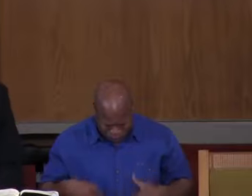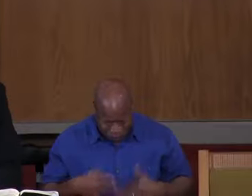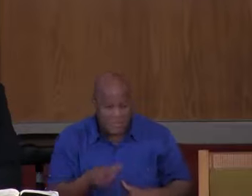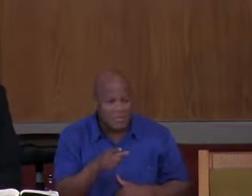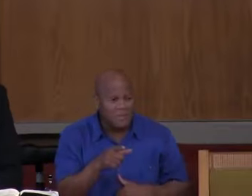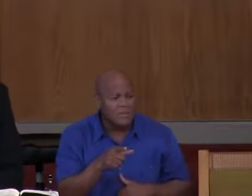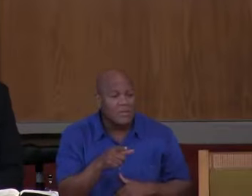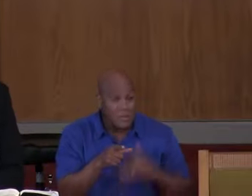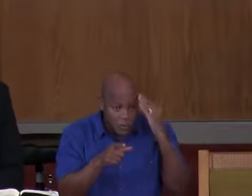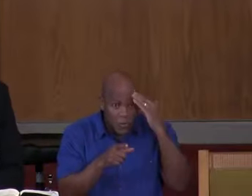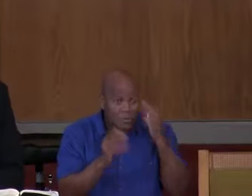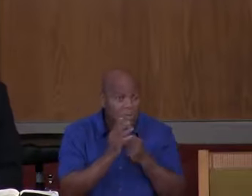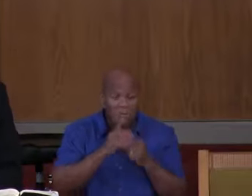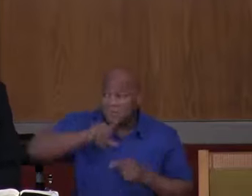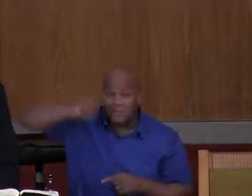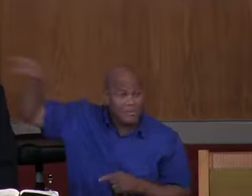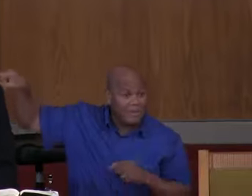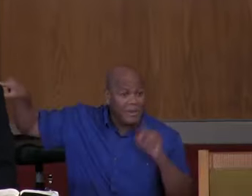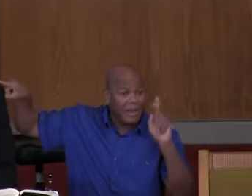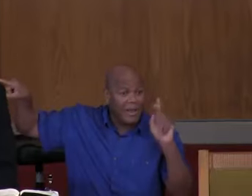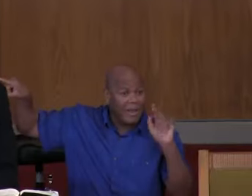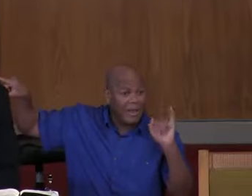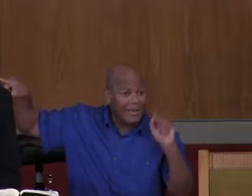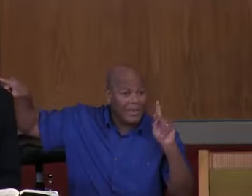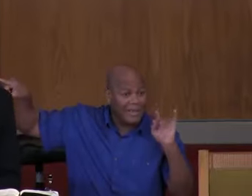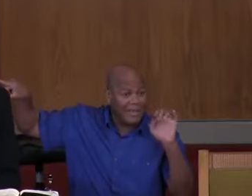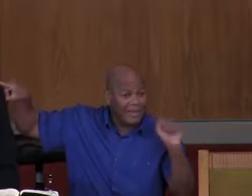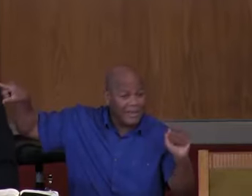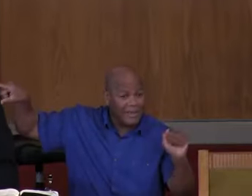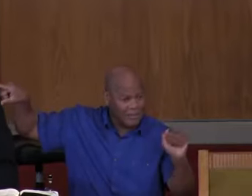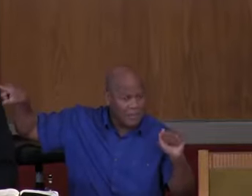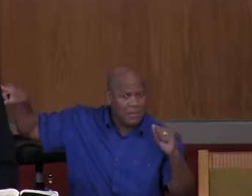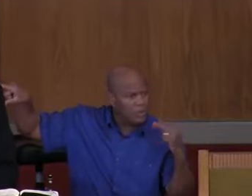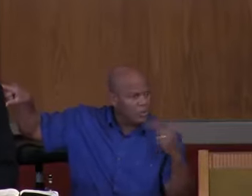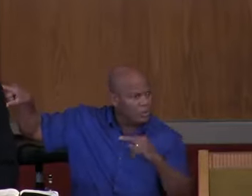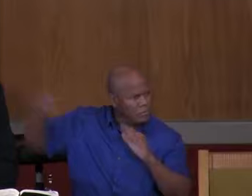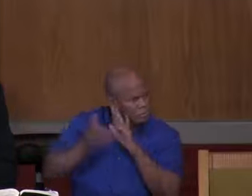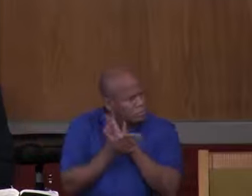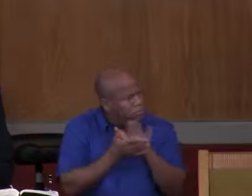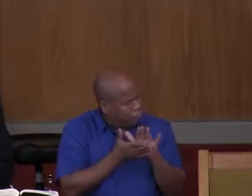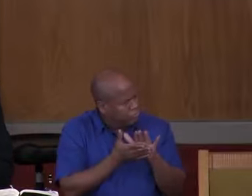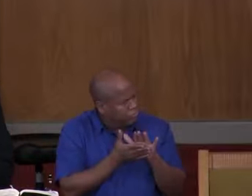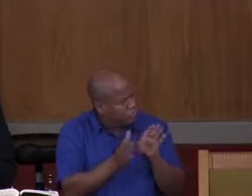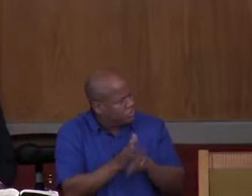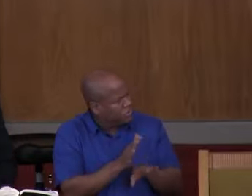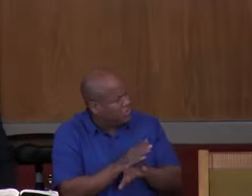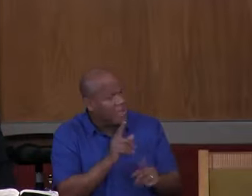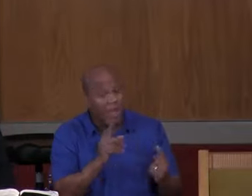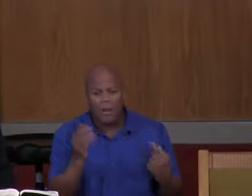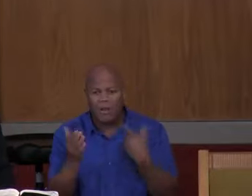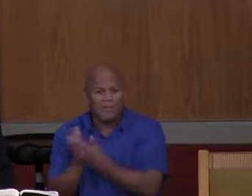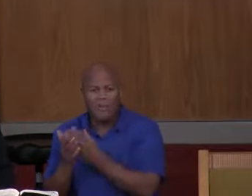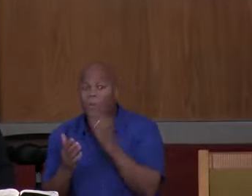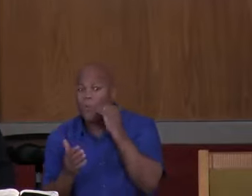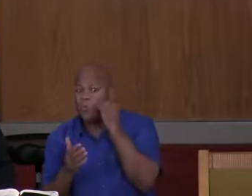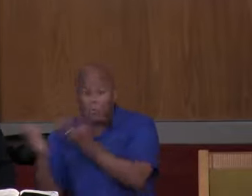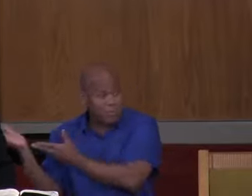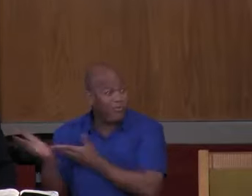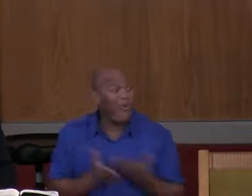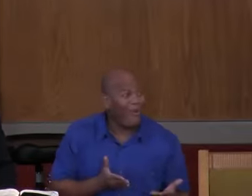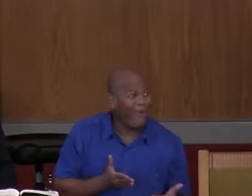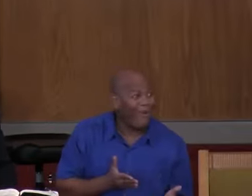ever go to IKEA? They got, it looks decent and cheap stuff till you get it home.